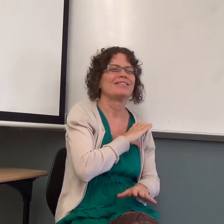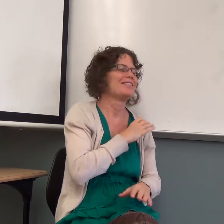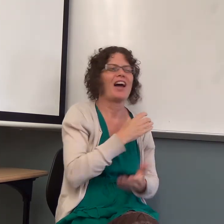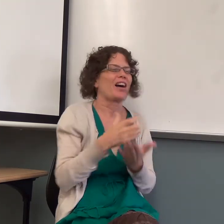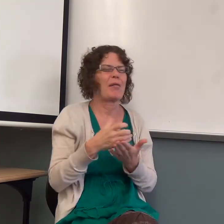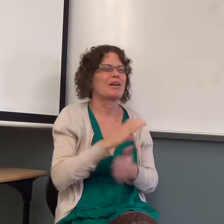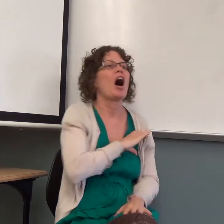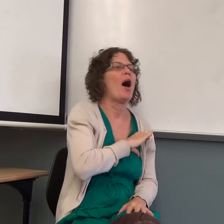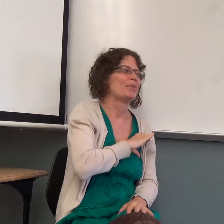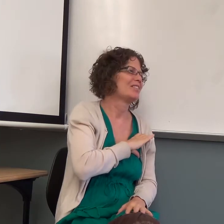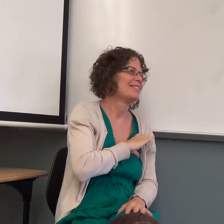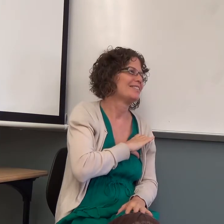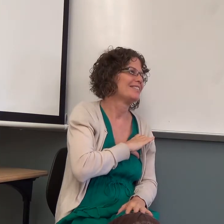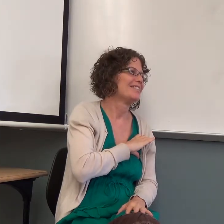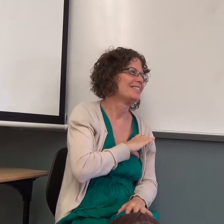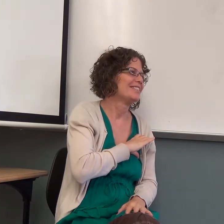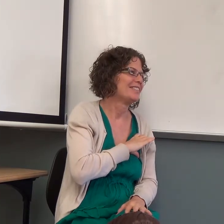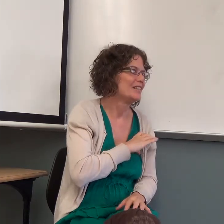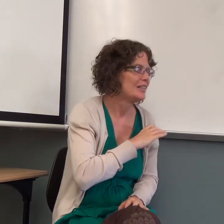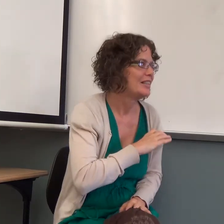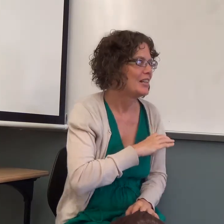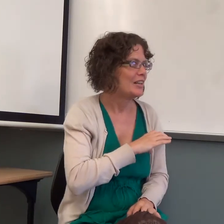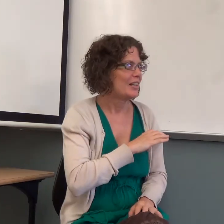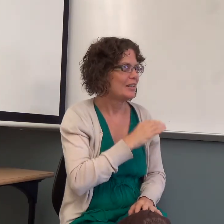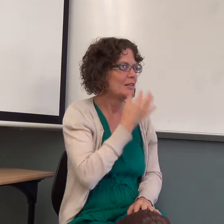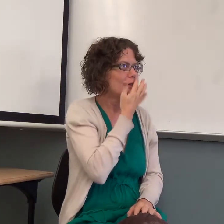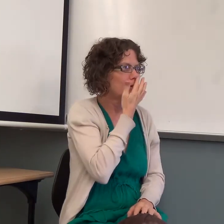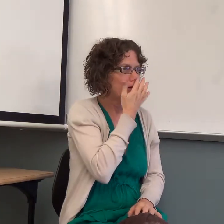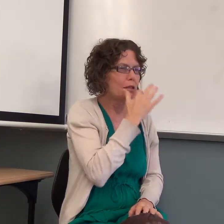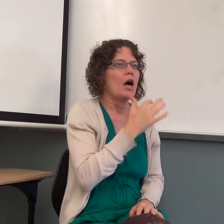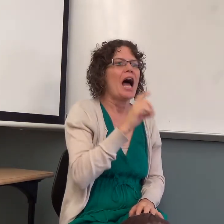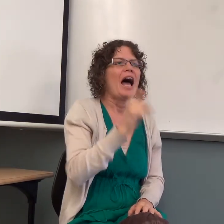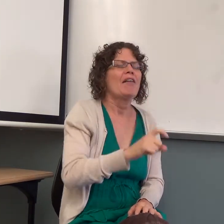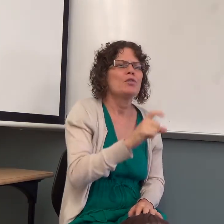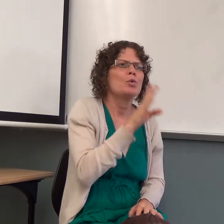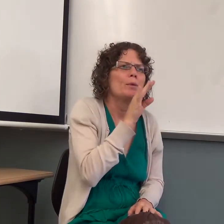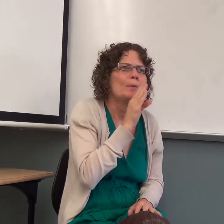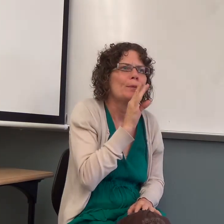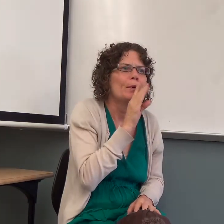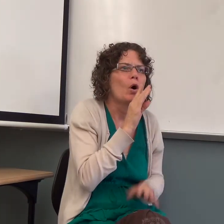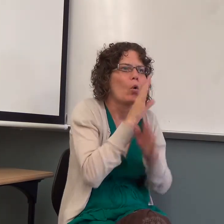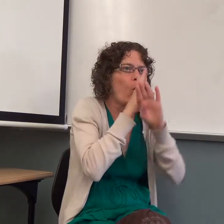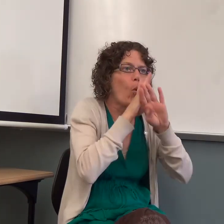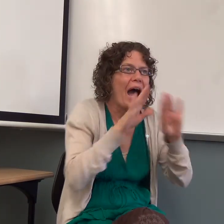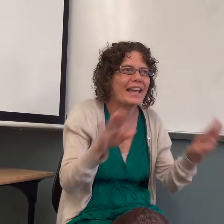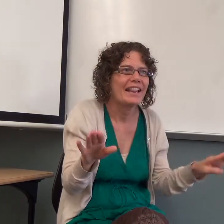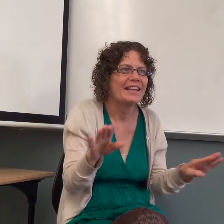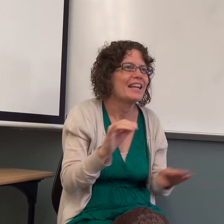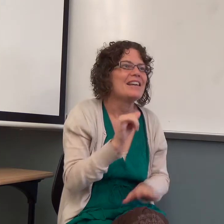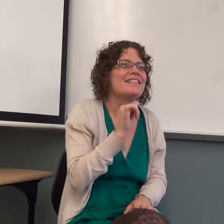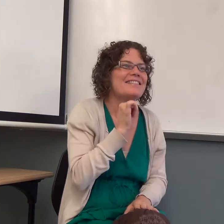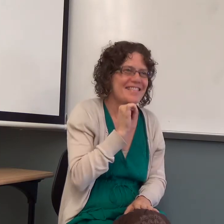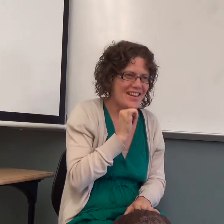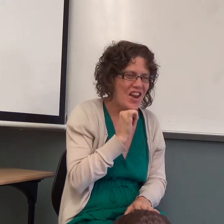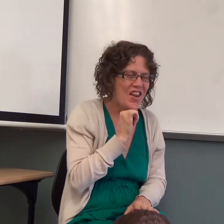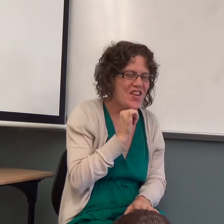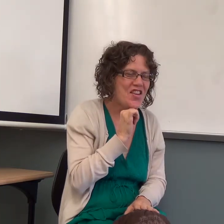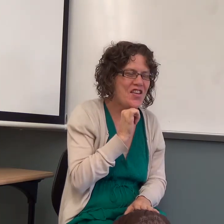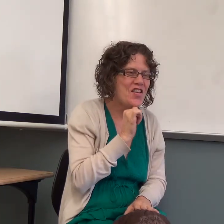Okay, you ready? But you got to whisper it. Oh, do we have to whisper to the other person? Oh yeah. Oh, okay. Yeah. Okay. Sorry, I missed that part.